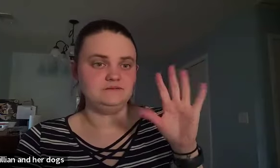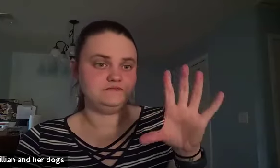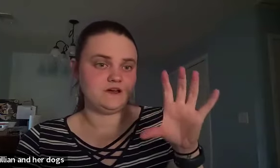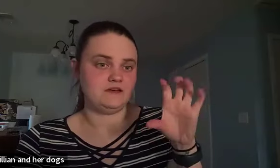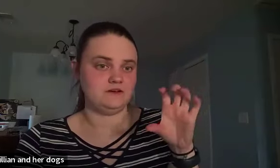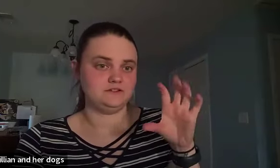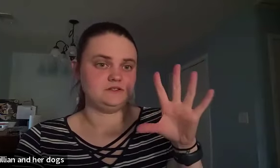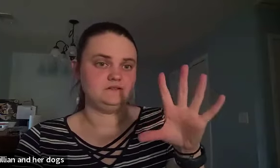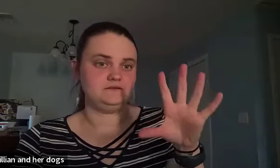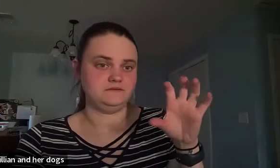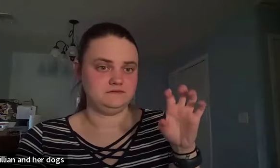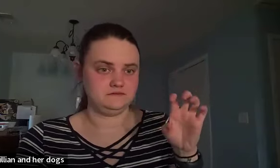500, 500.